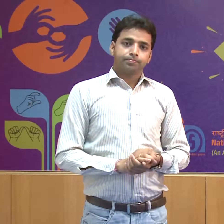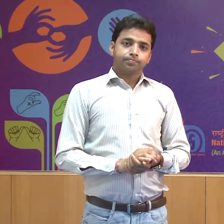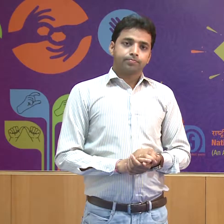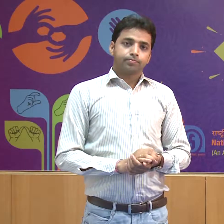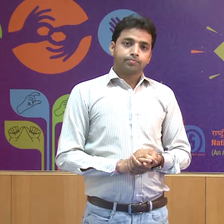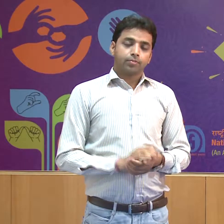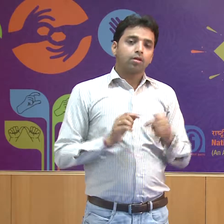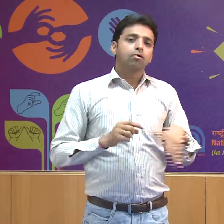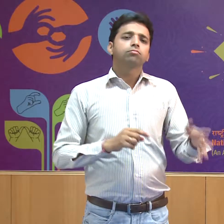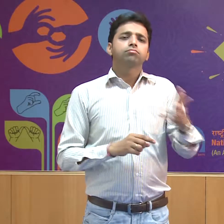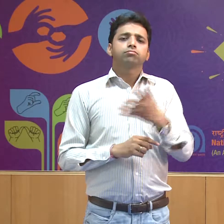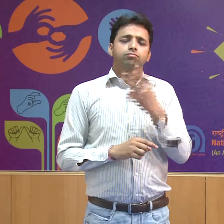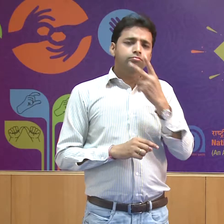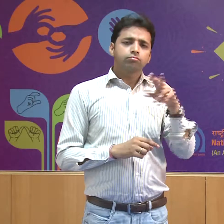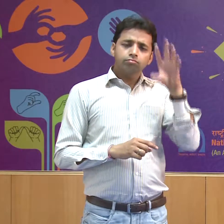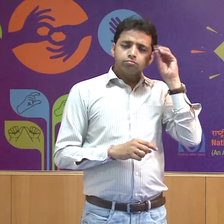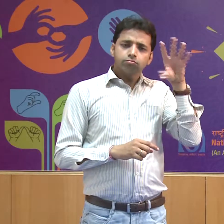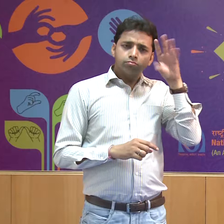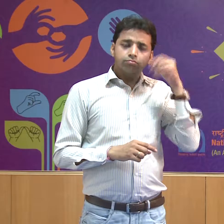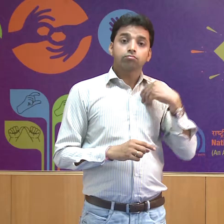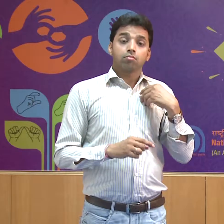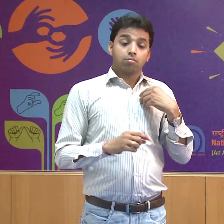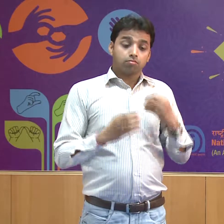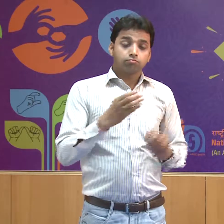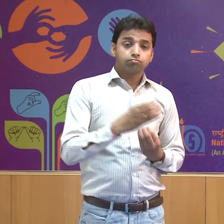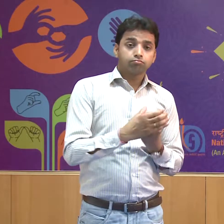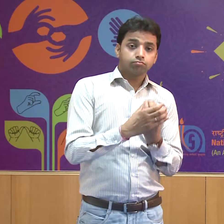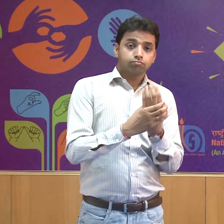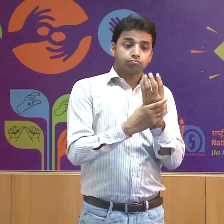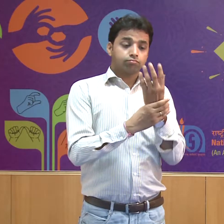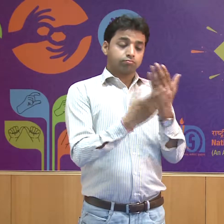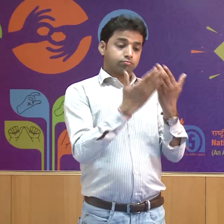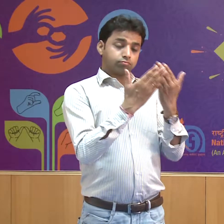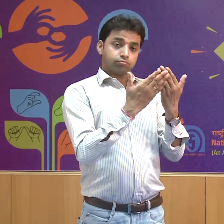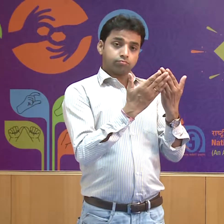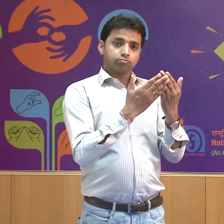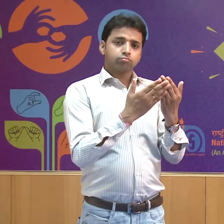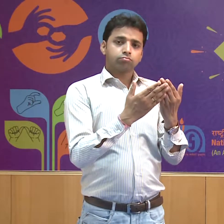We also learnt about the growth of education in ancient India.